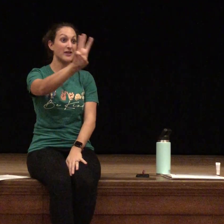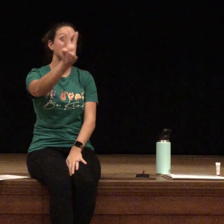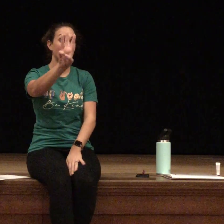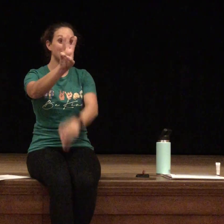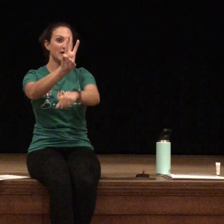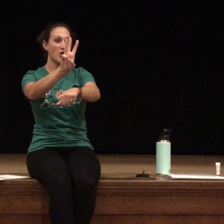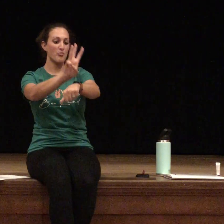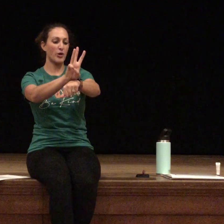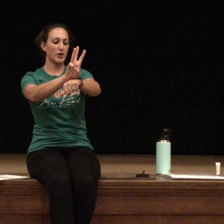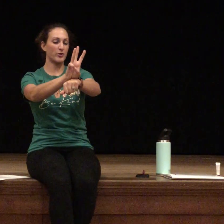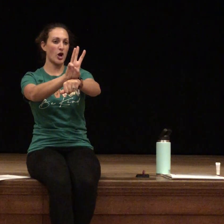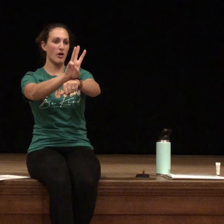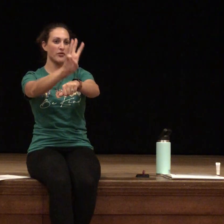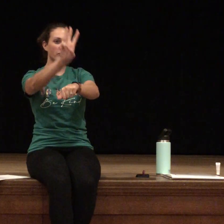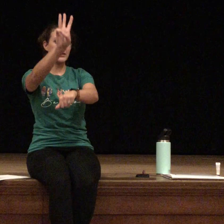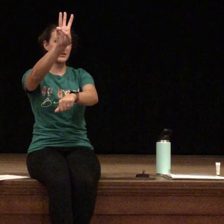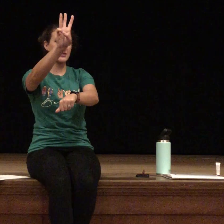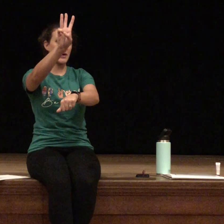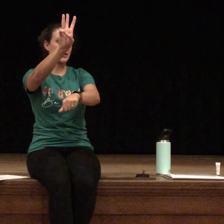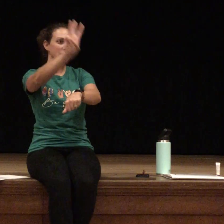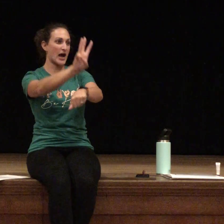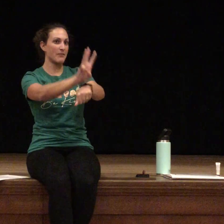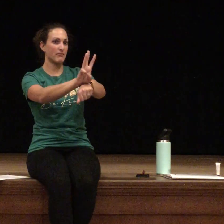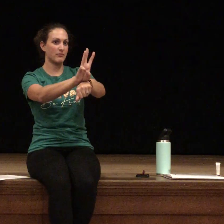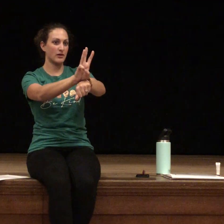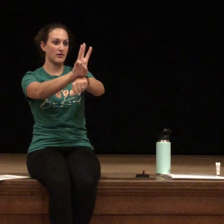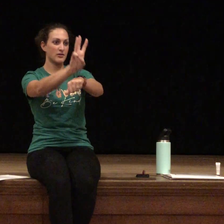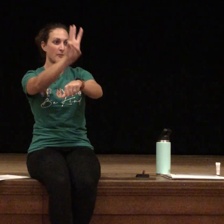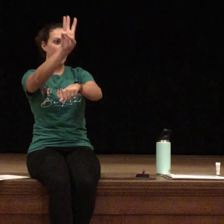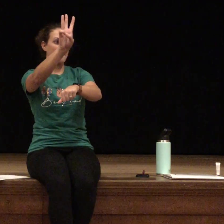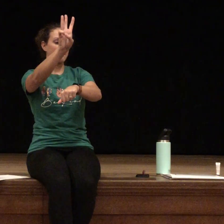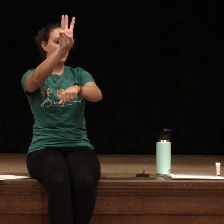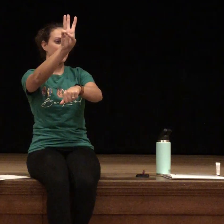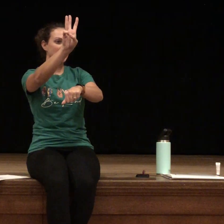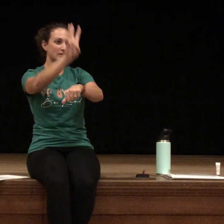6, but it would come off the wrist to make it a time. So it'd be 6 o'clock.